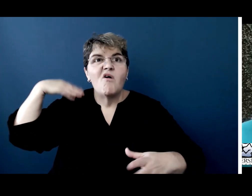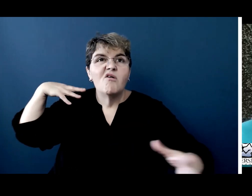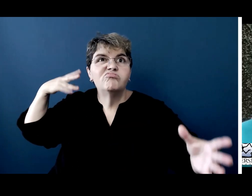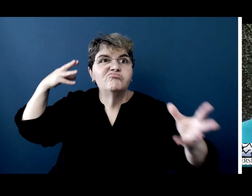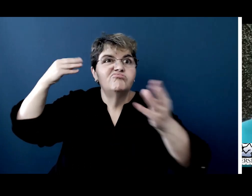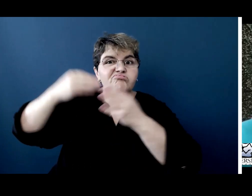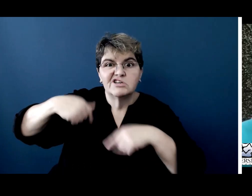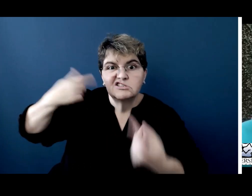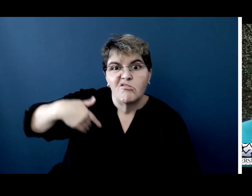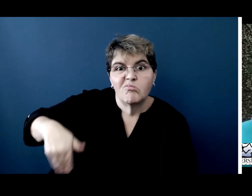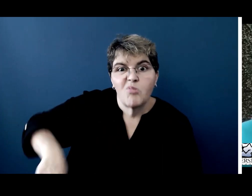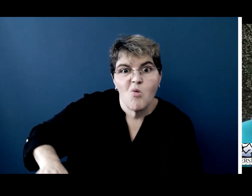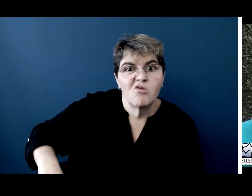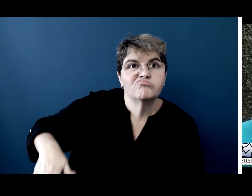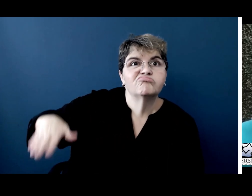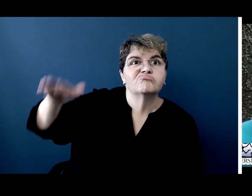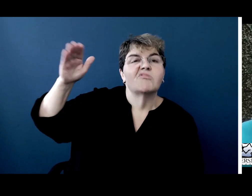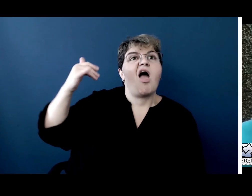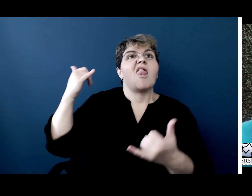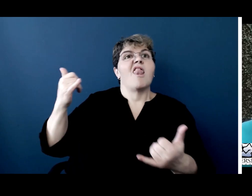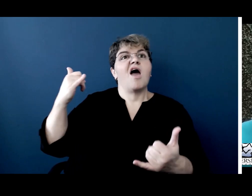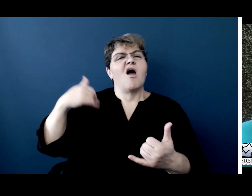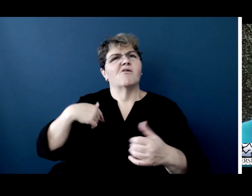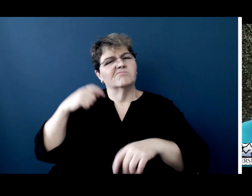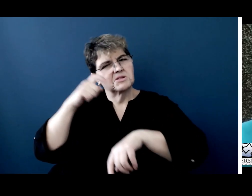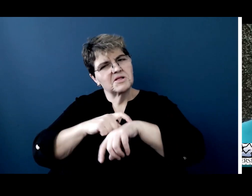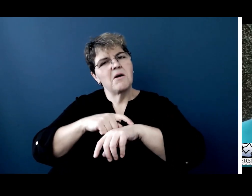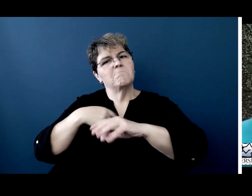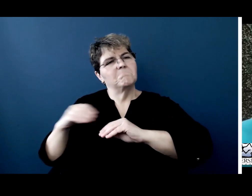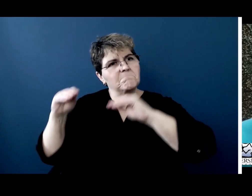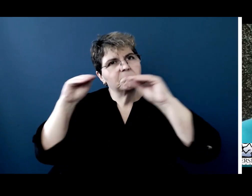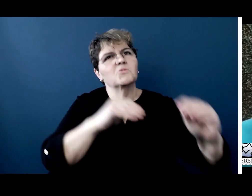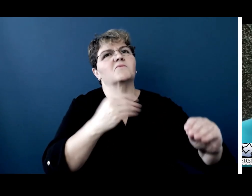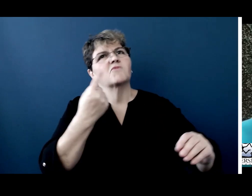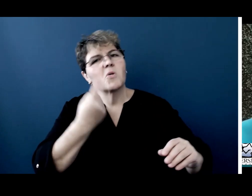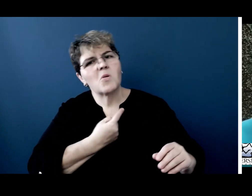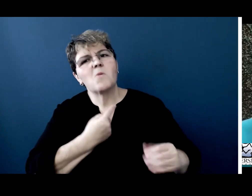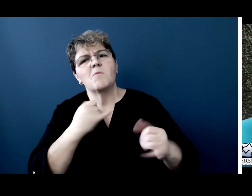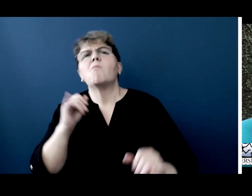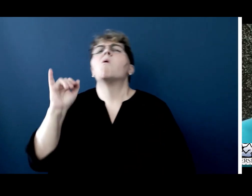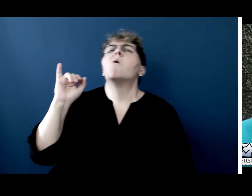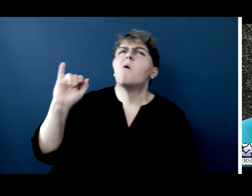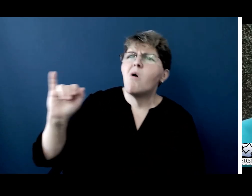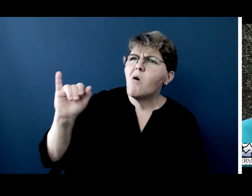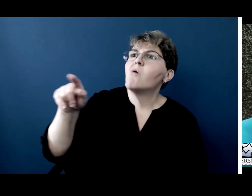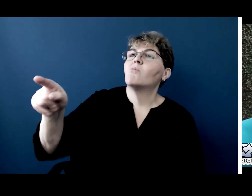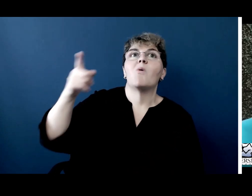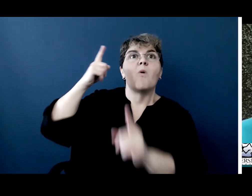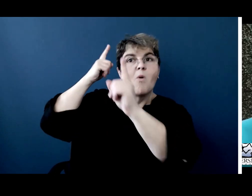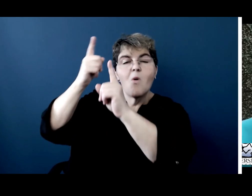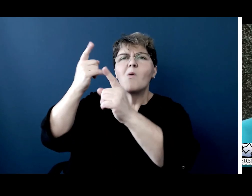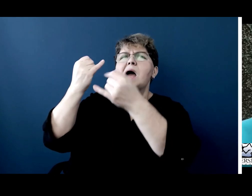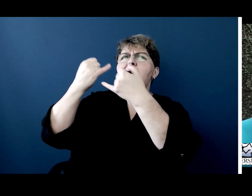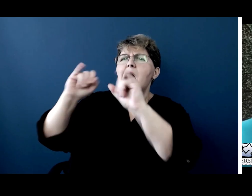with my dad and my mom for a while since I was a kid. Sure. Now it's time for me to move